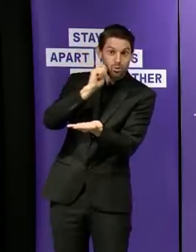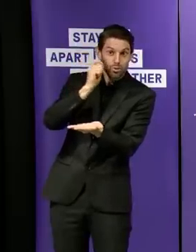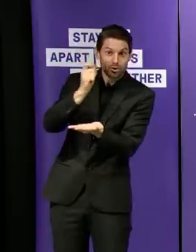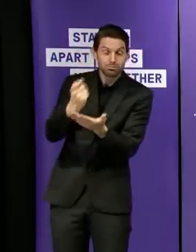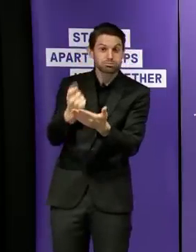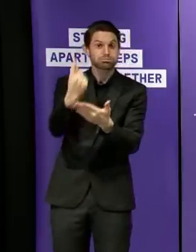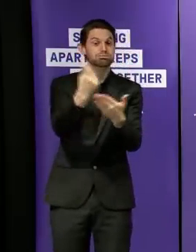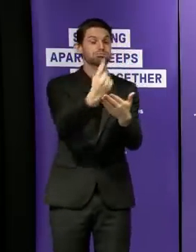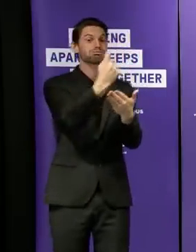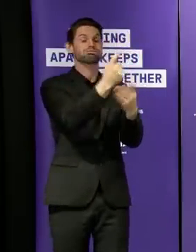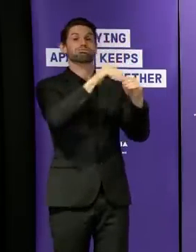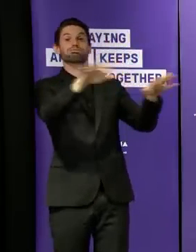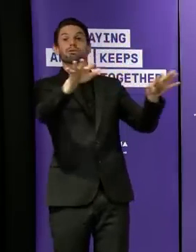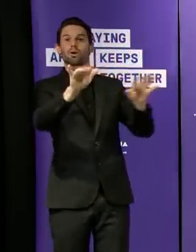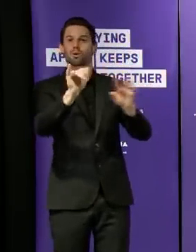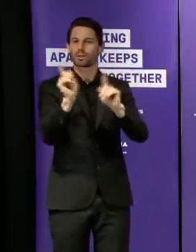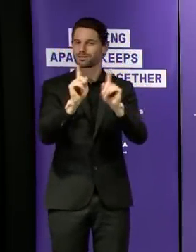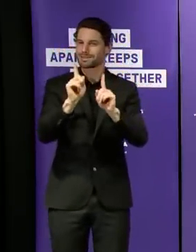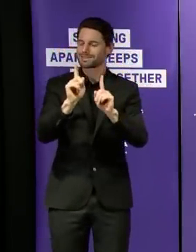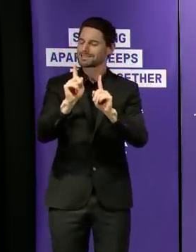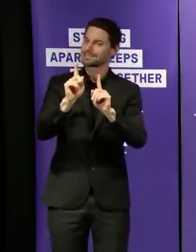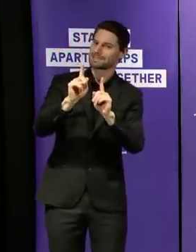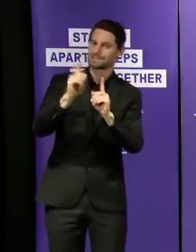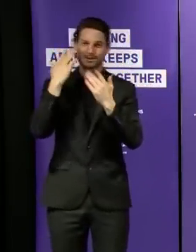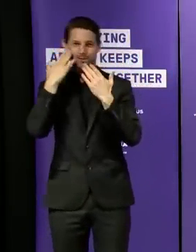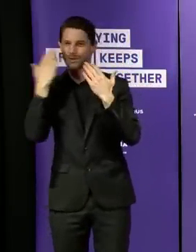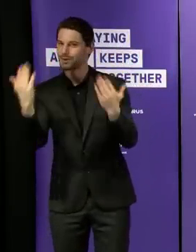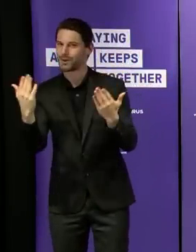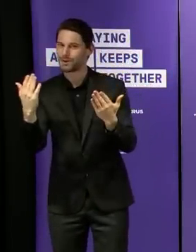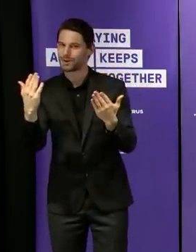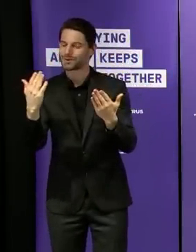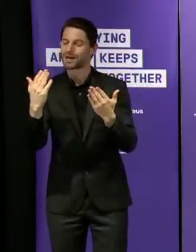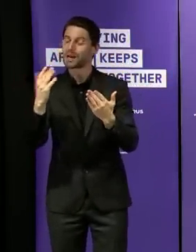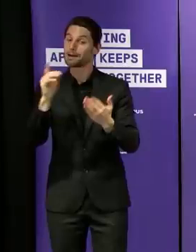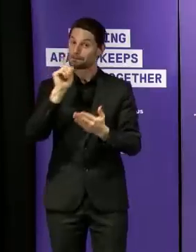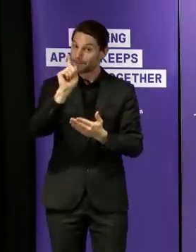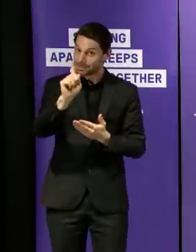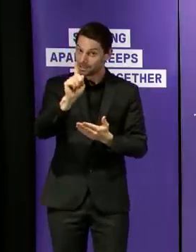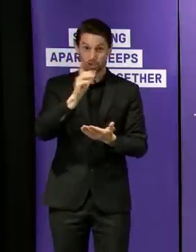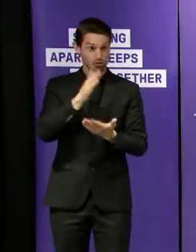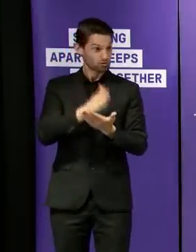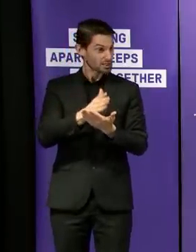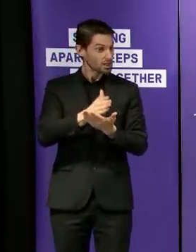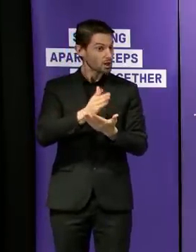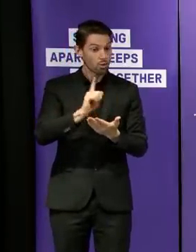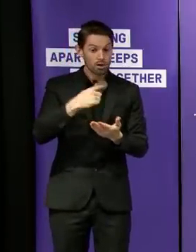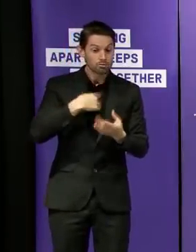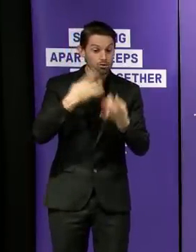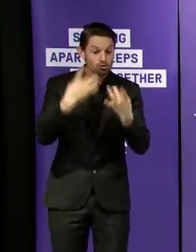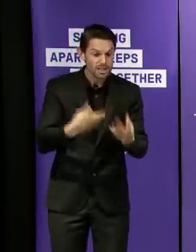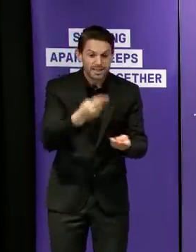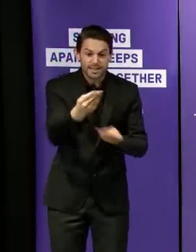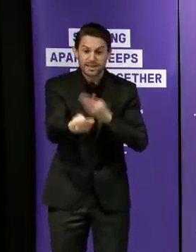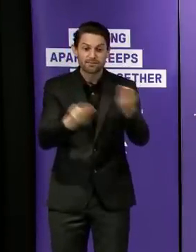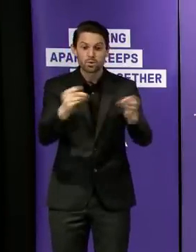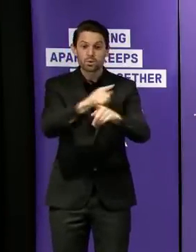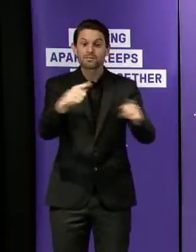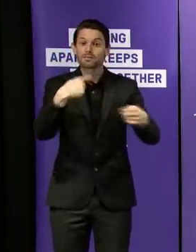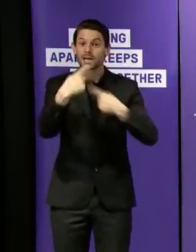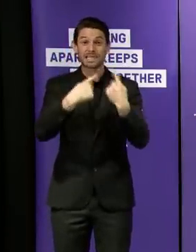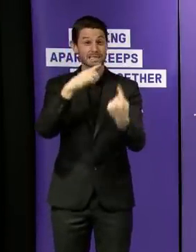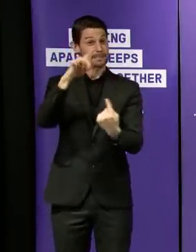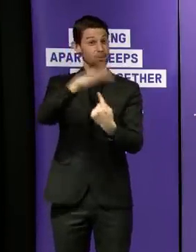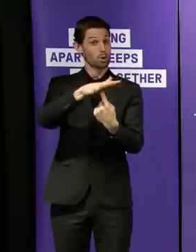sticking to a number in a kind of absolute sense, the things that will drive us, and I think some of the material we've given you goes to this: how many people are getting